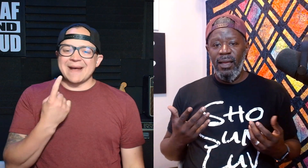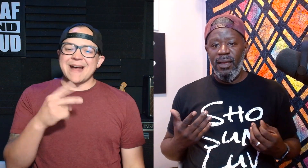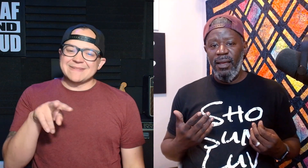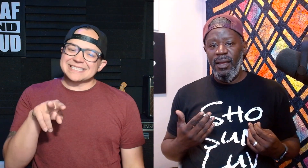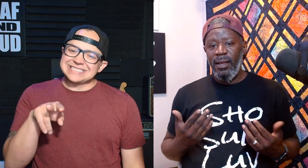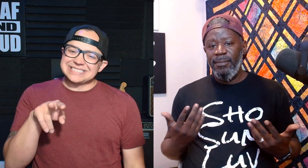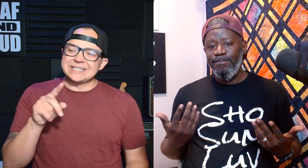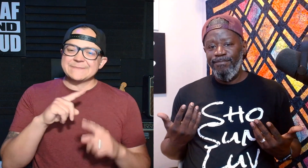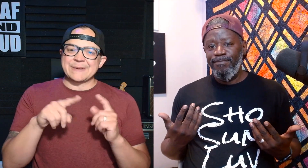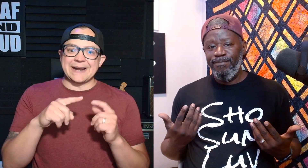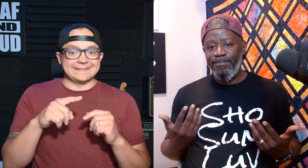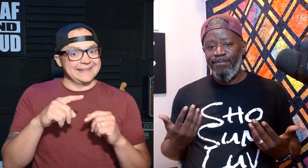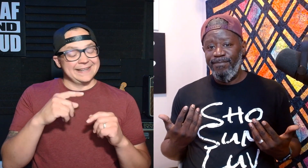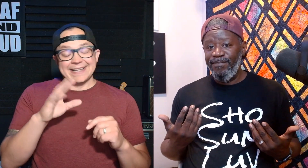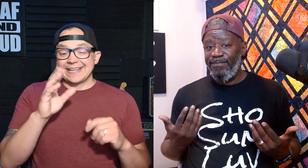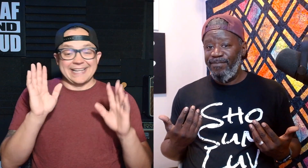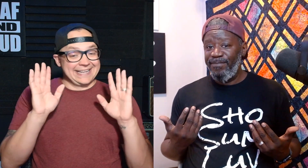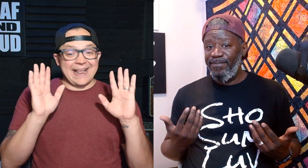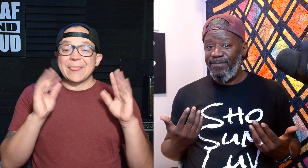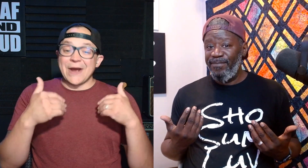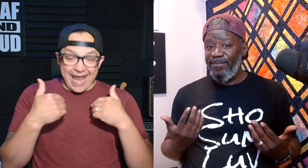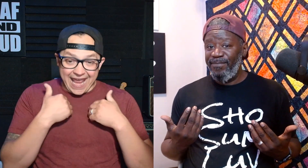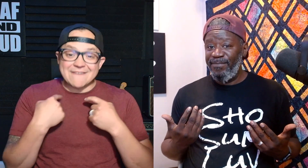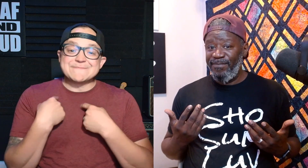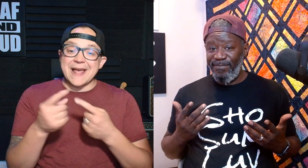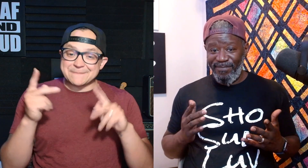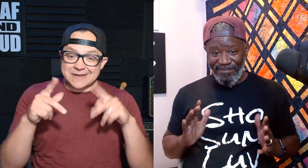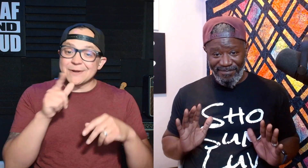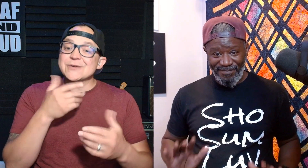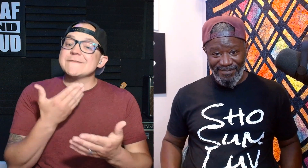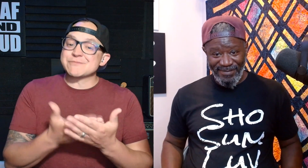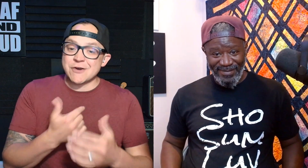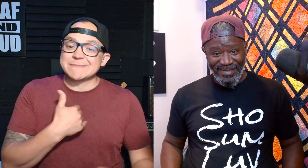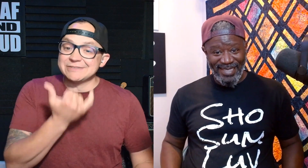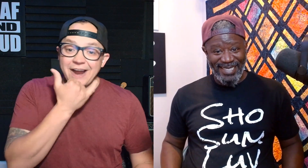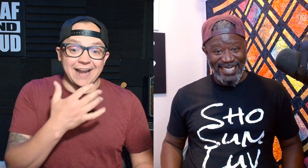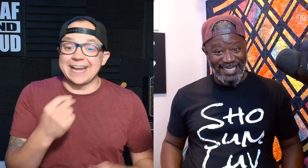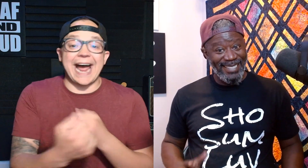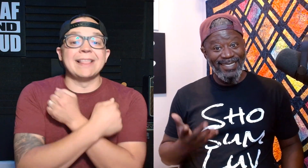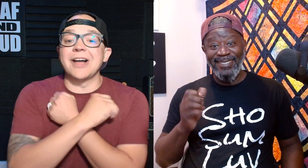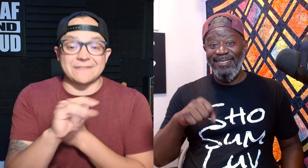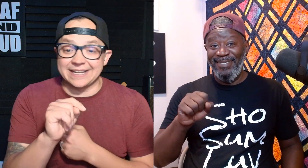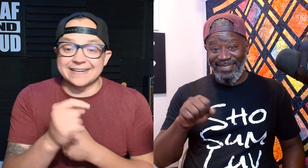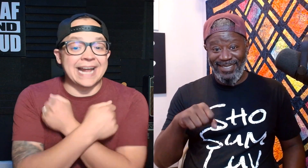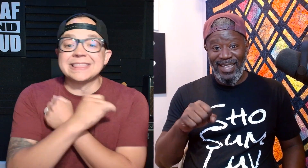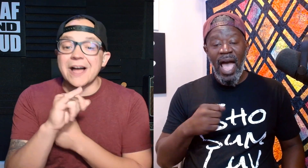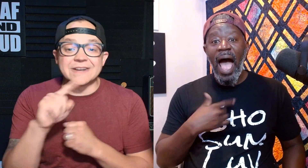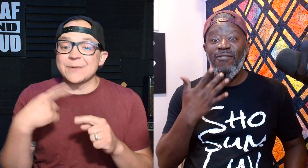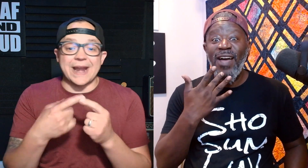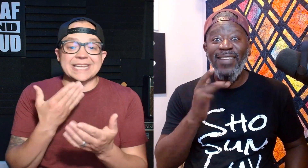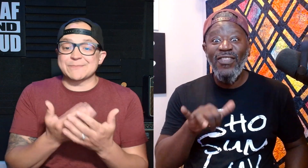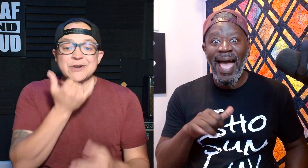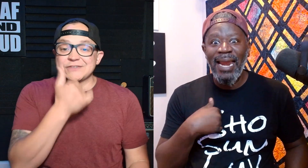That I'm like, but there have been people who have proved me wrong, and I love it. I